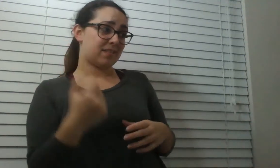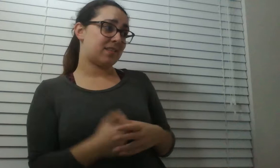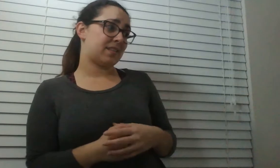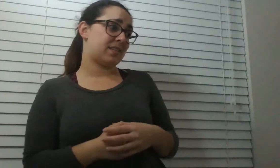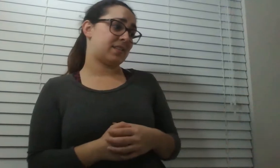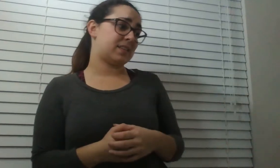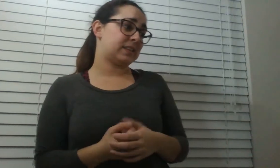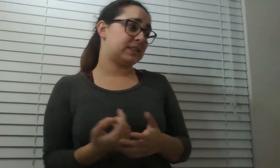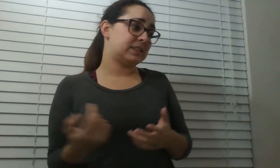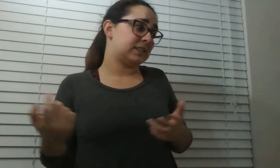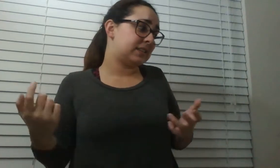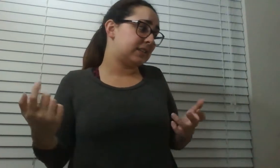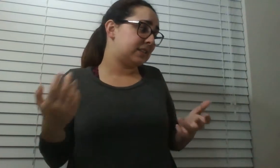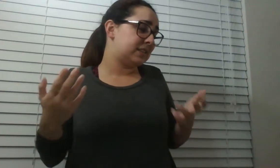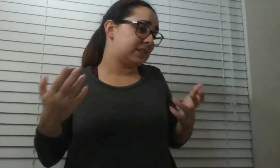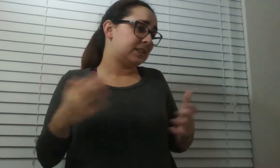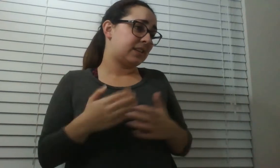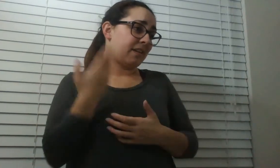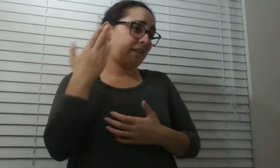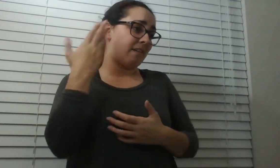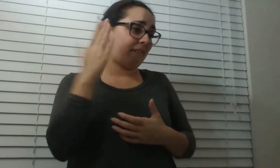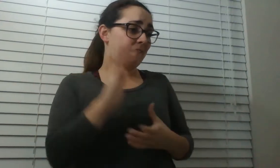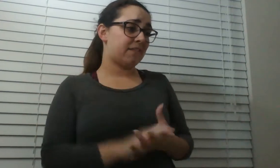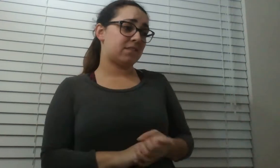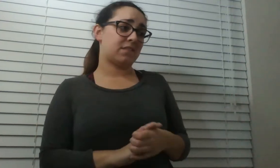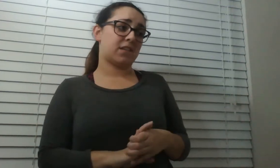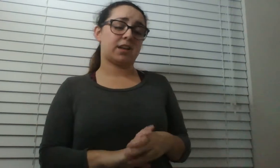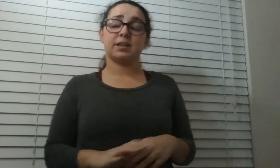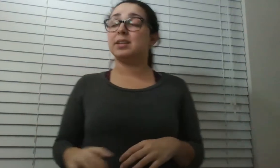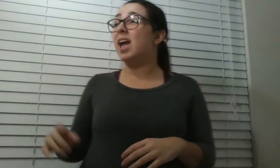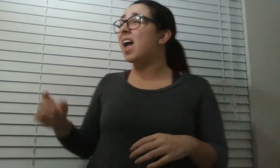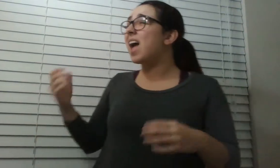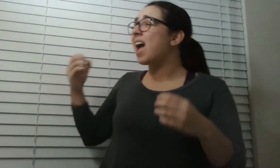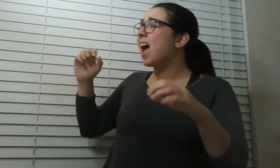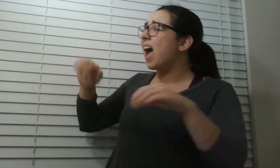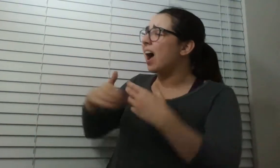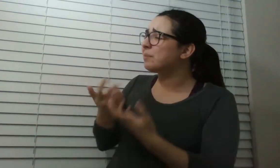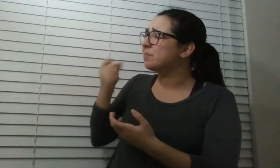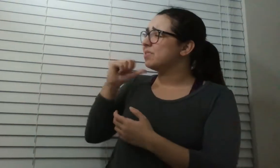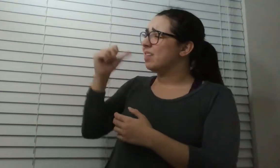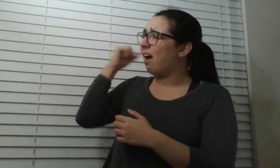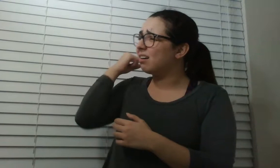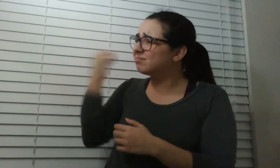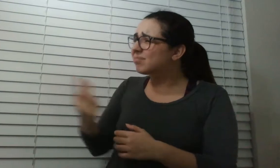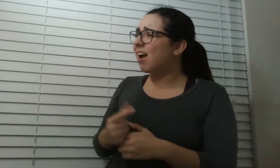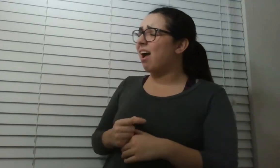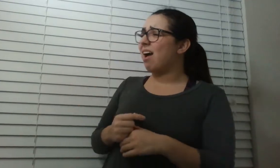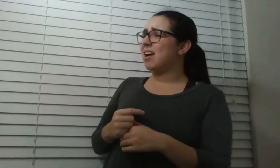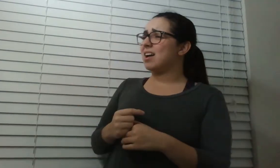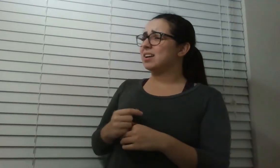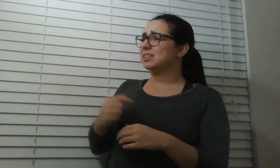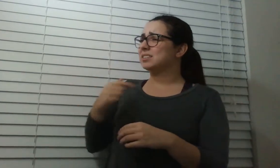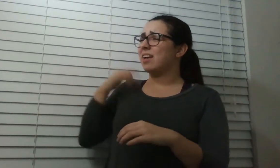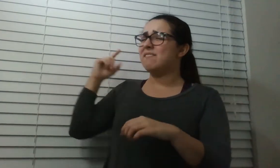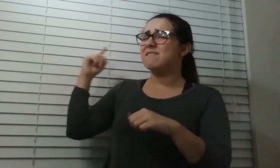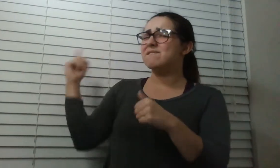I don't get a swoon. This is the first trip to the moon. I know. This sends shivers up my spine. I mean, I don't have